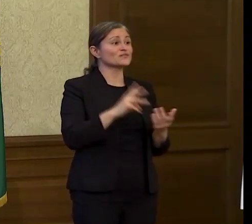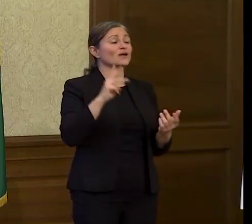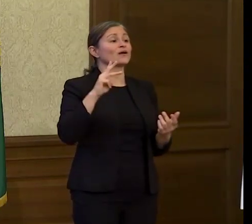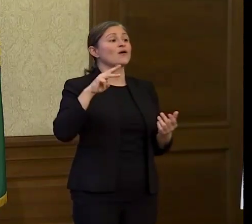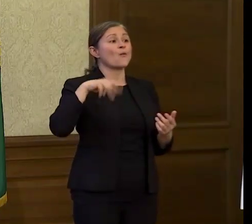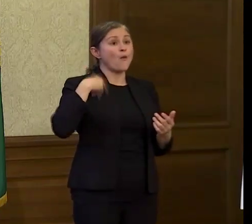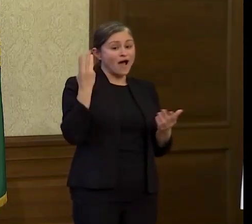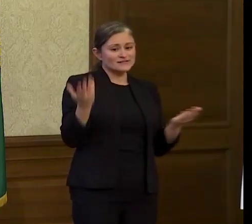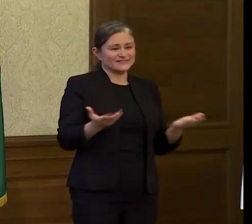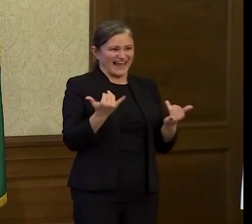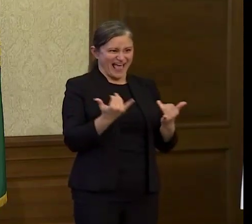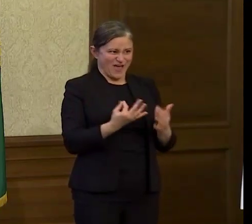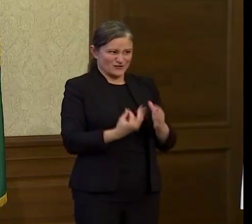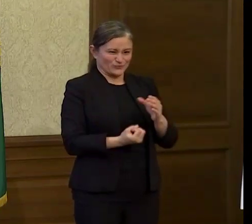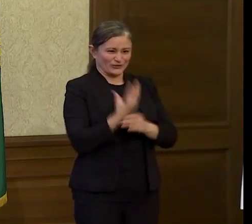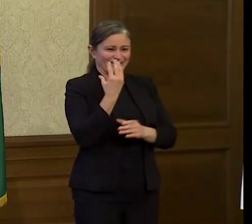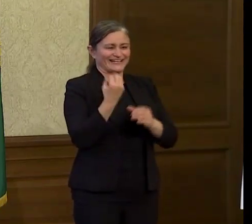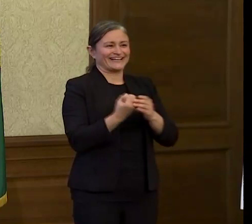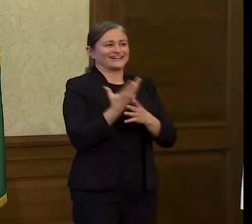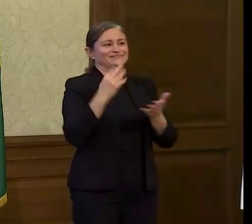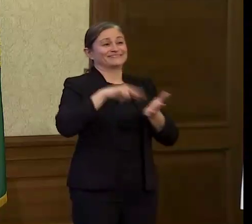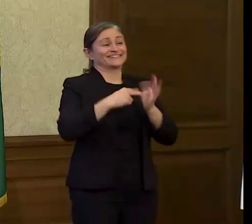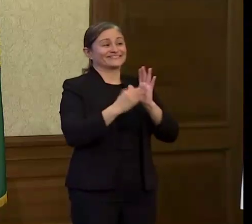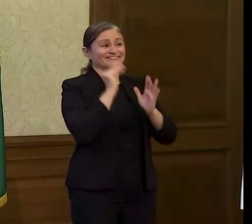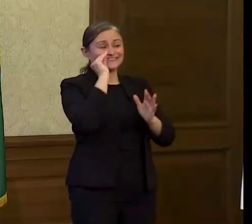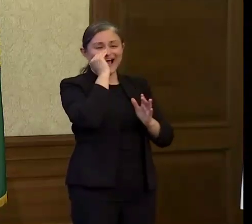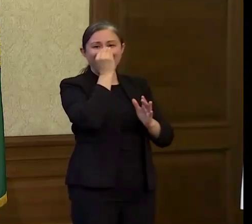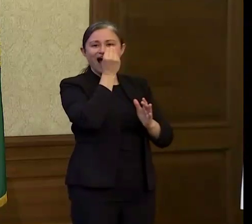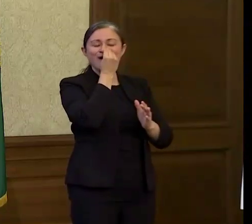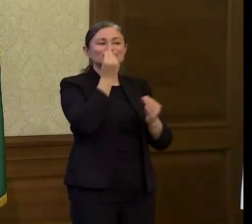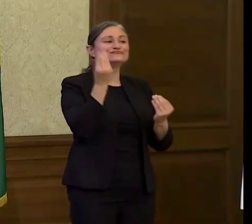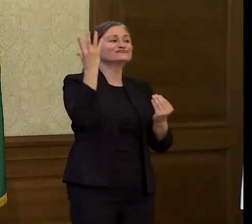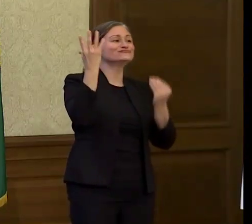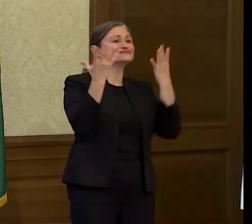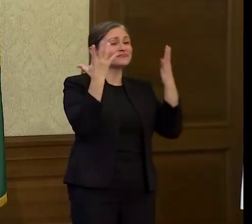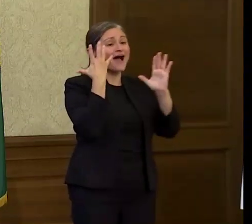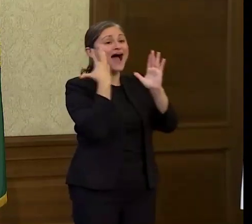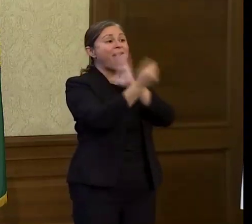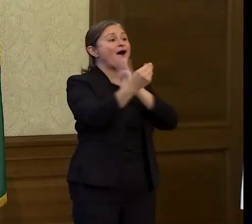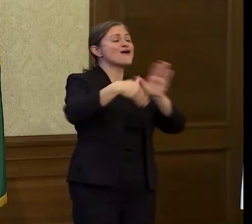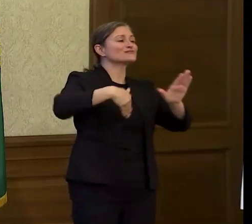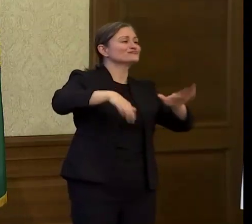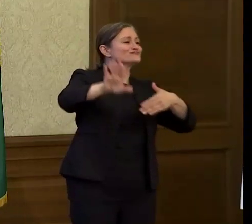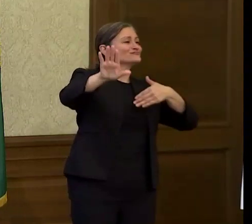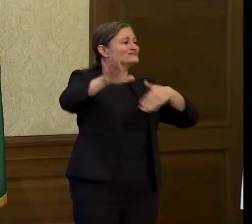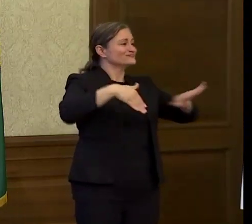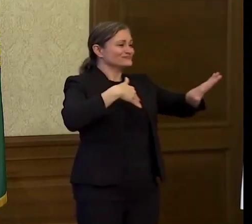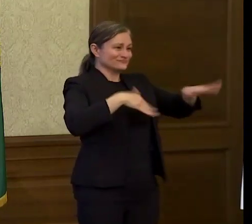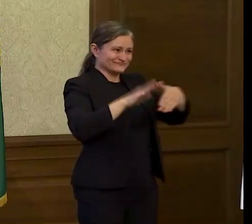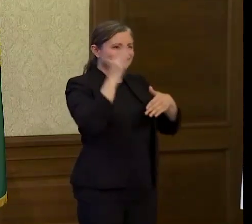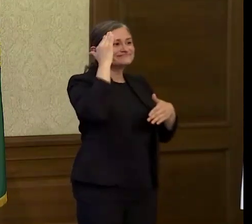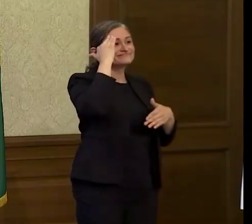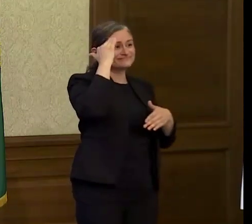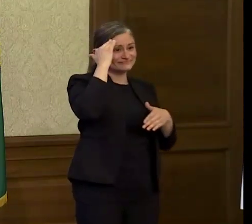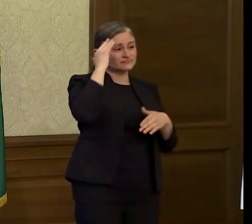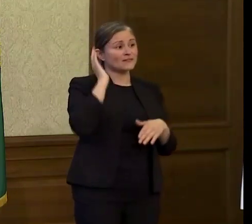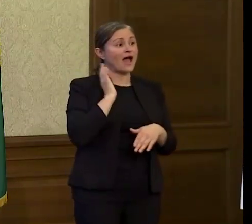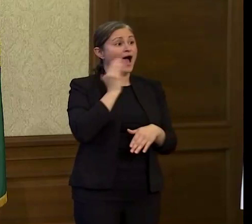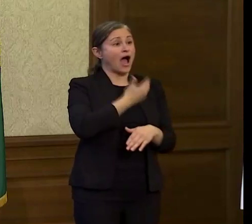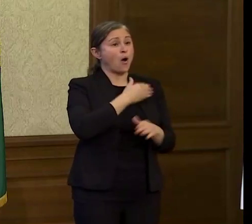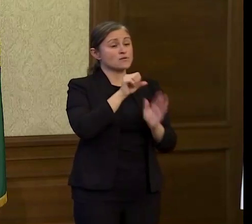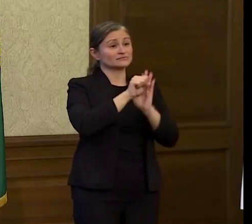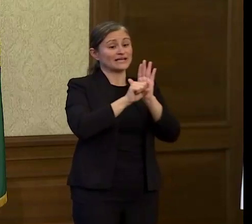outside and get fresh air. It's very important for health. But our state parks are closed for a reason, so people don't congregate there and infect each